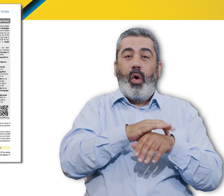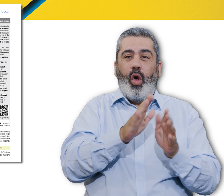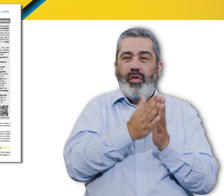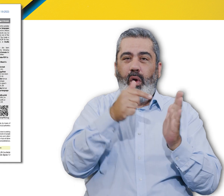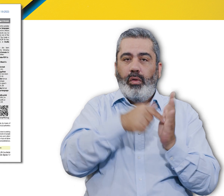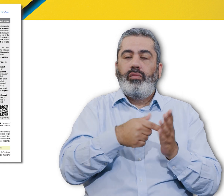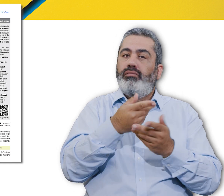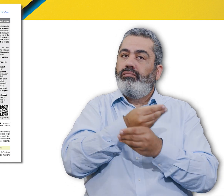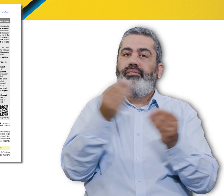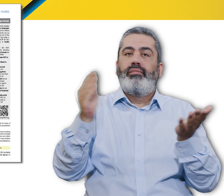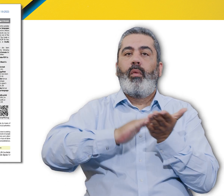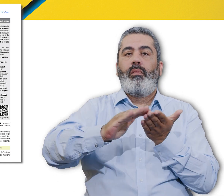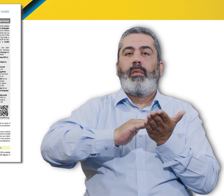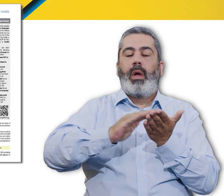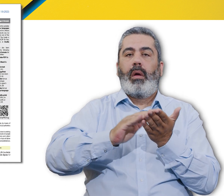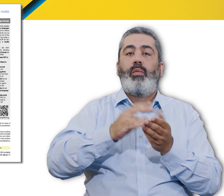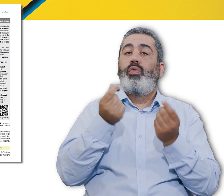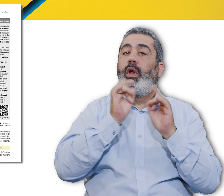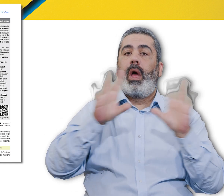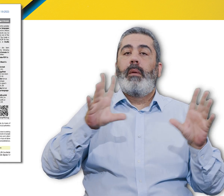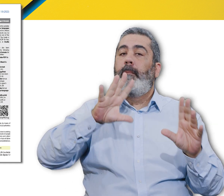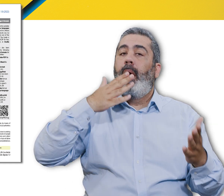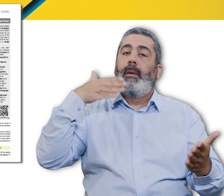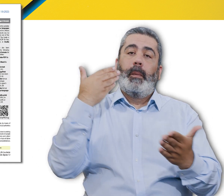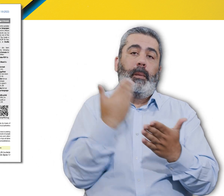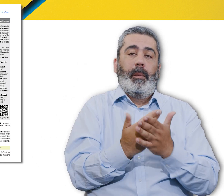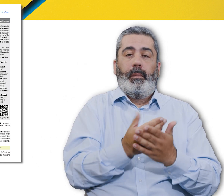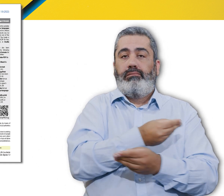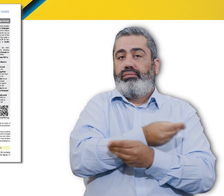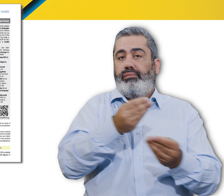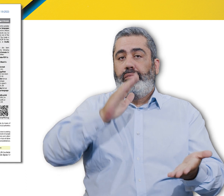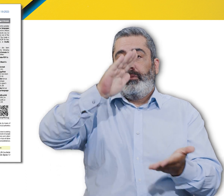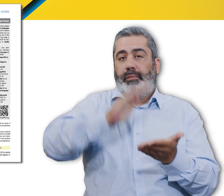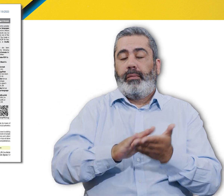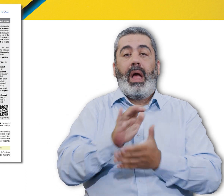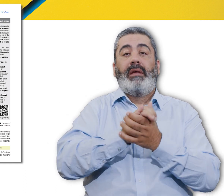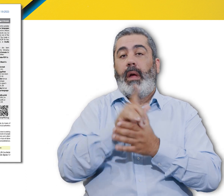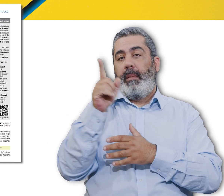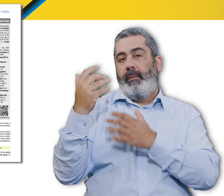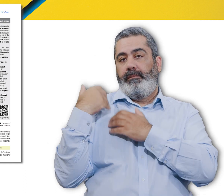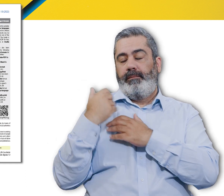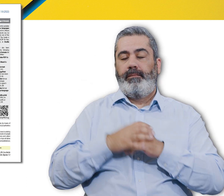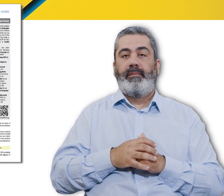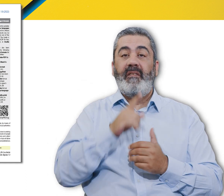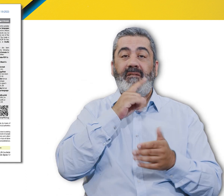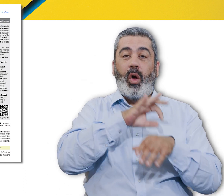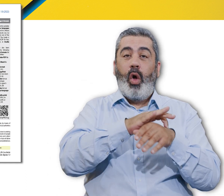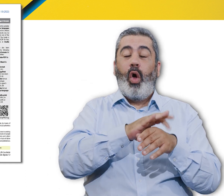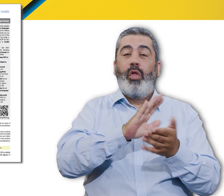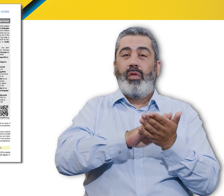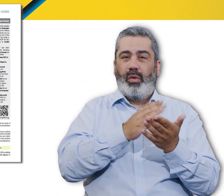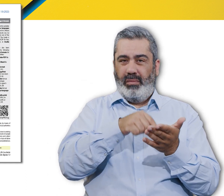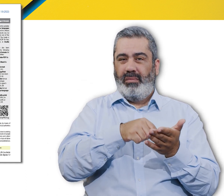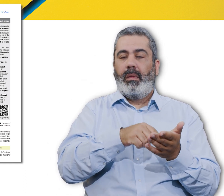offered by NCDP for free, while stocks last, in Braille print. The guide has also been transcribed in the